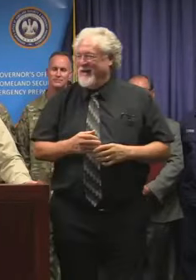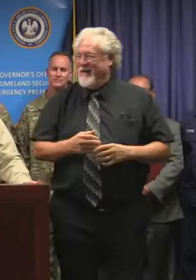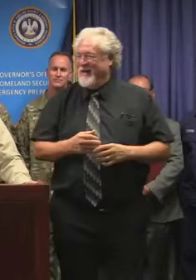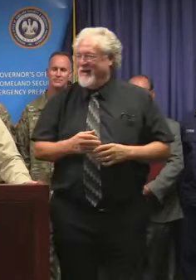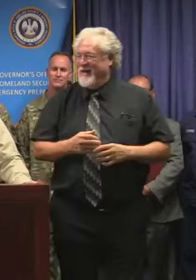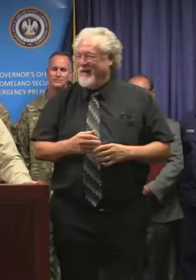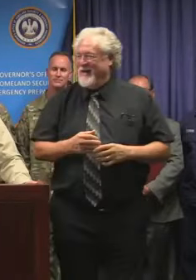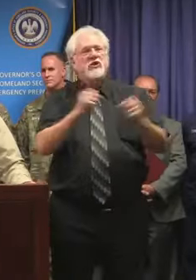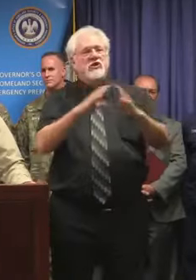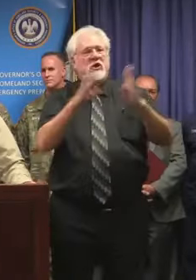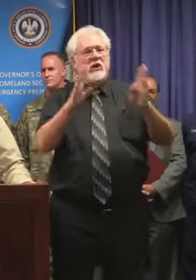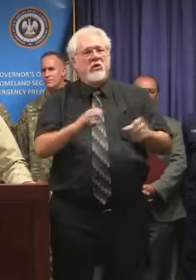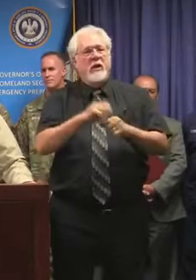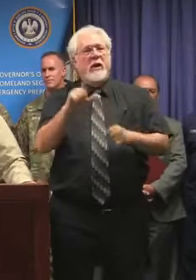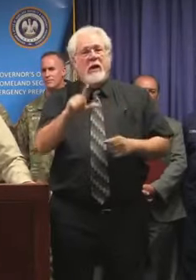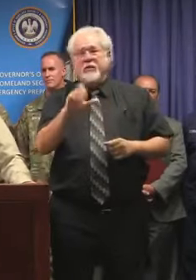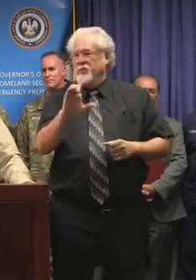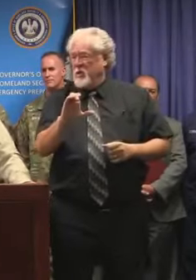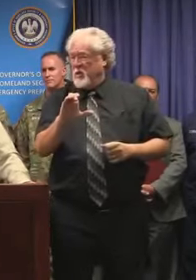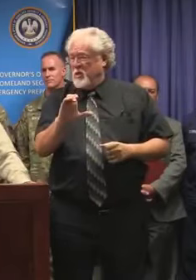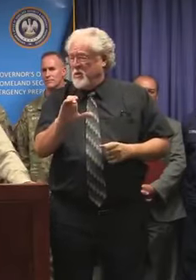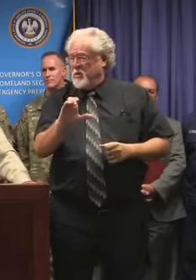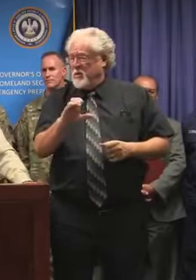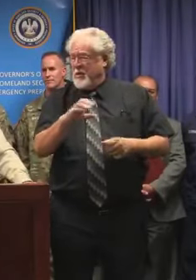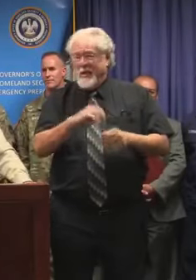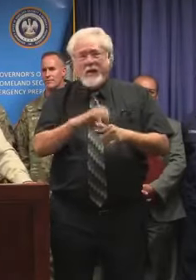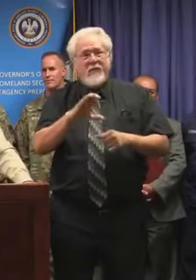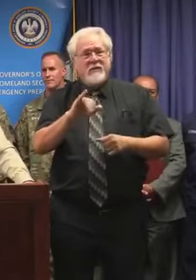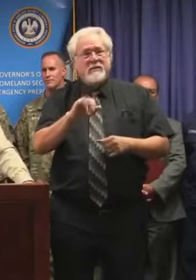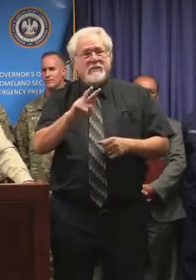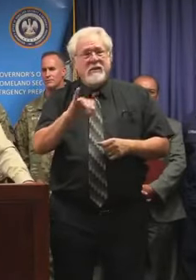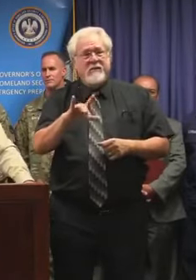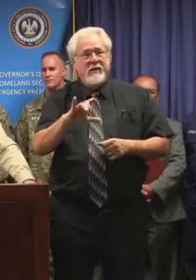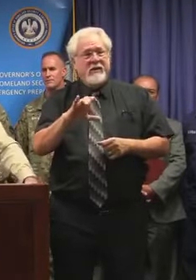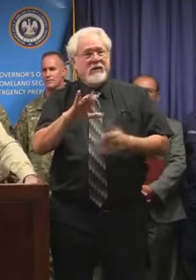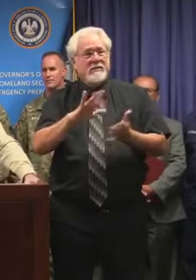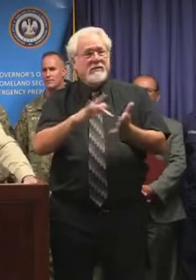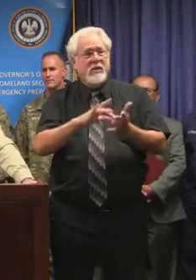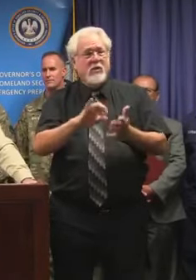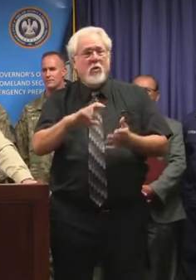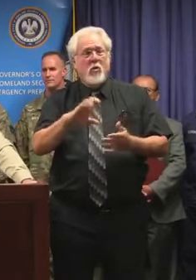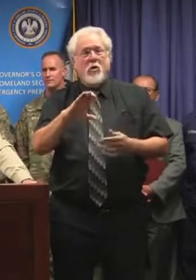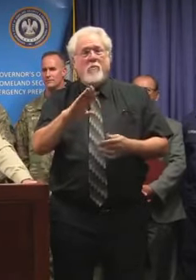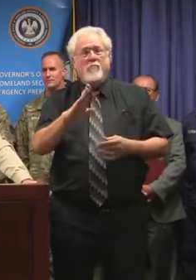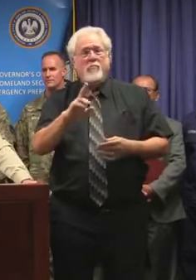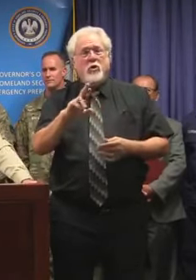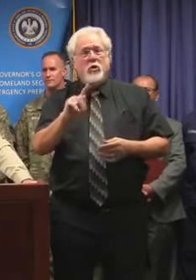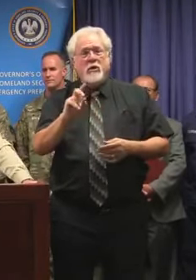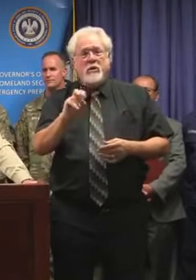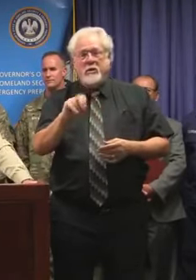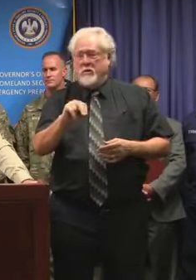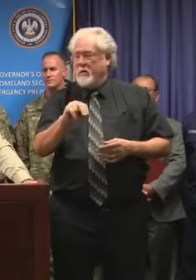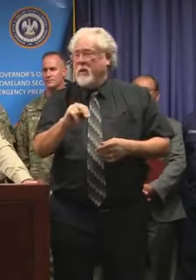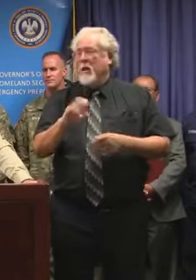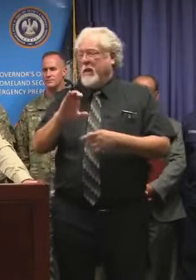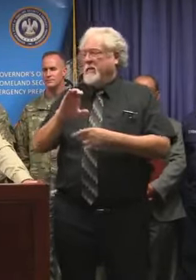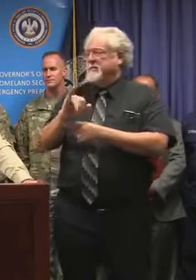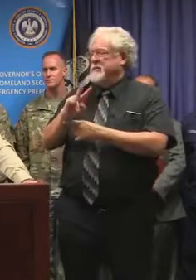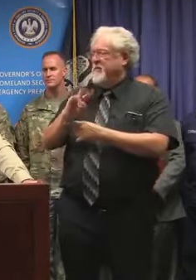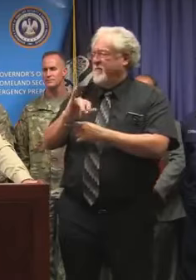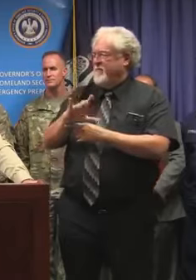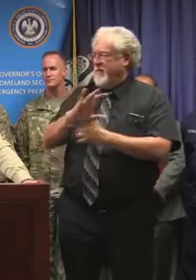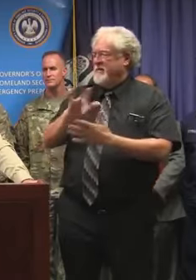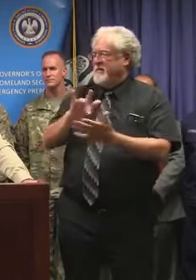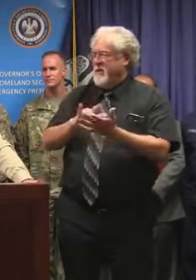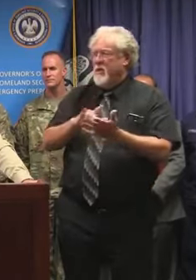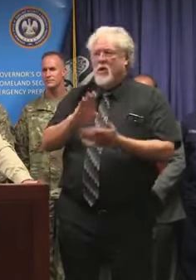were sheltering in Lake Charles. Are they sheltering at the Civic Center or out at Burton Coliseum? At the Civic Center. Right now,